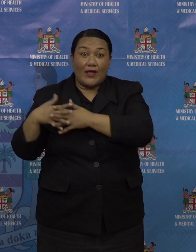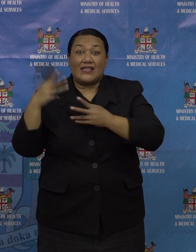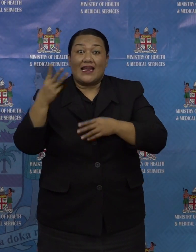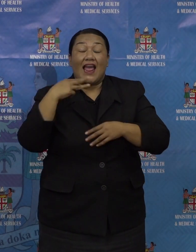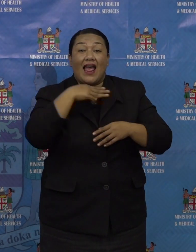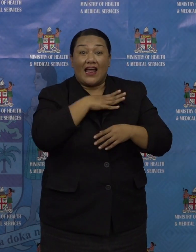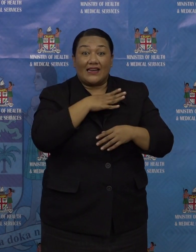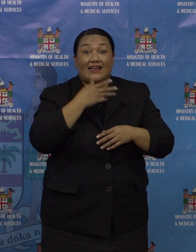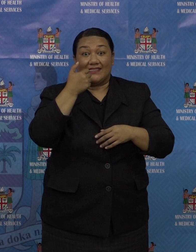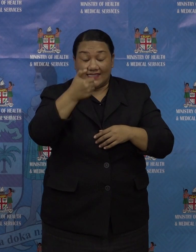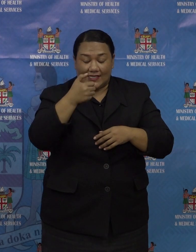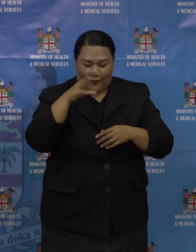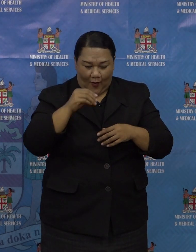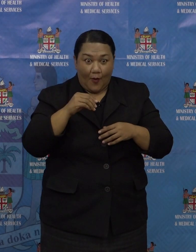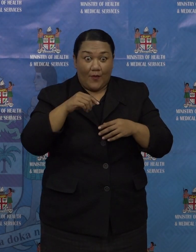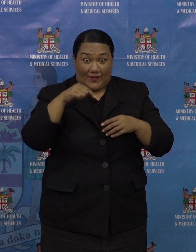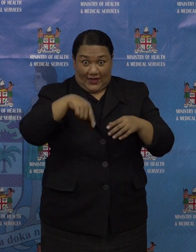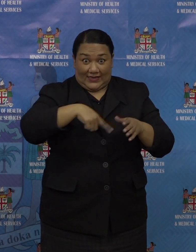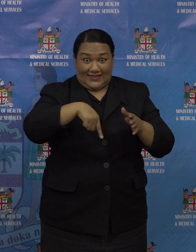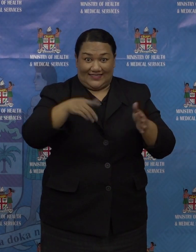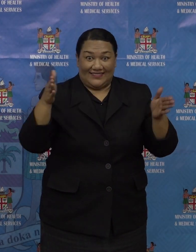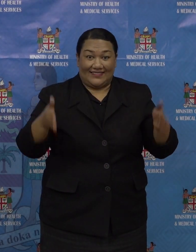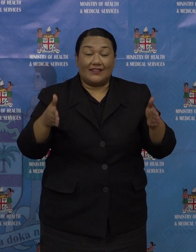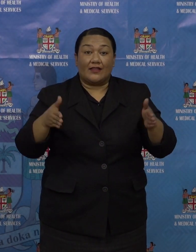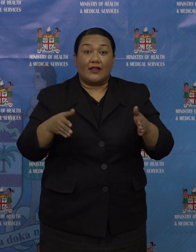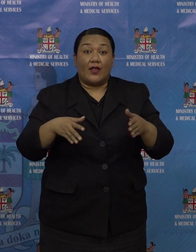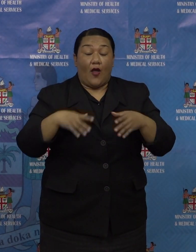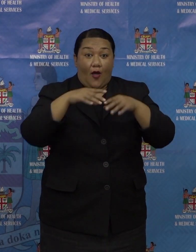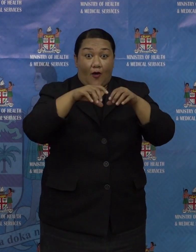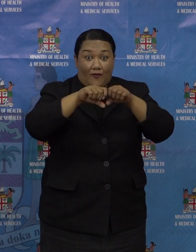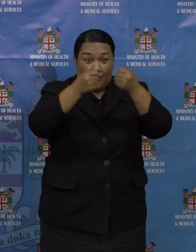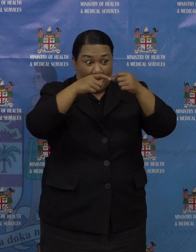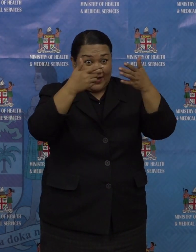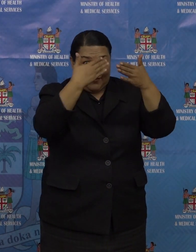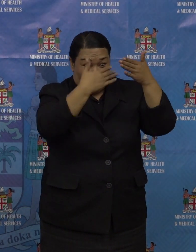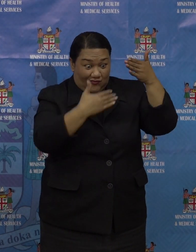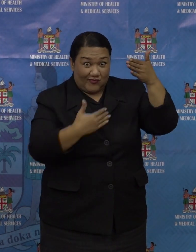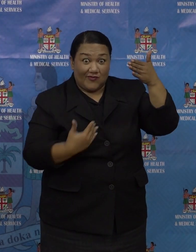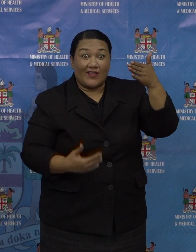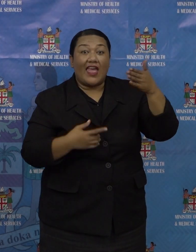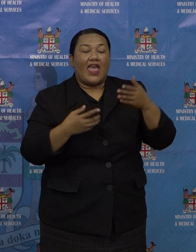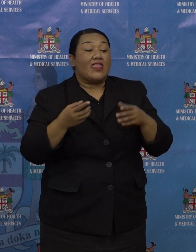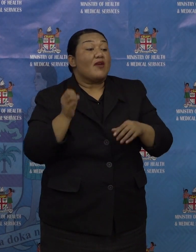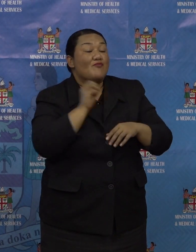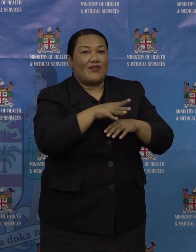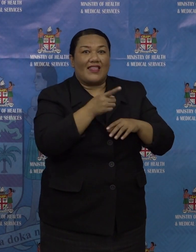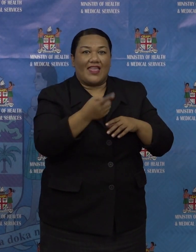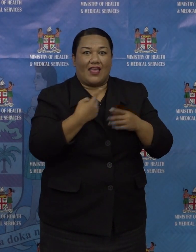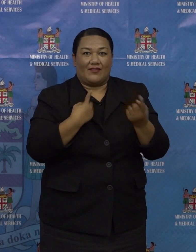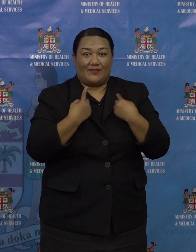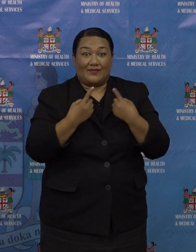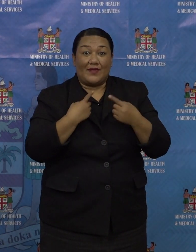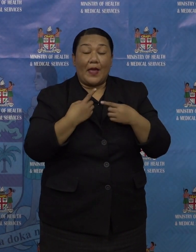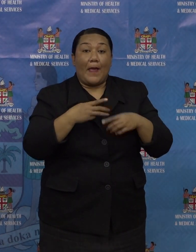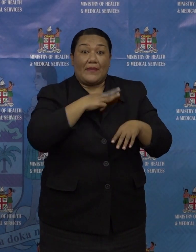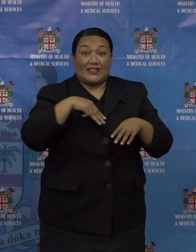from the Central Division. As usual, a full breakdown of all the areas of interest will be published online tonight on the Ministry